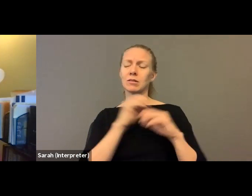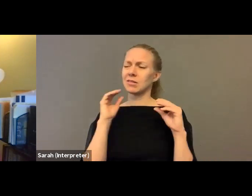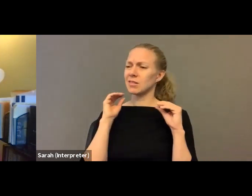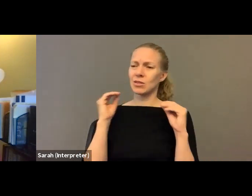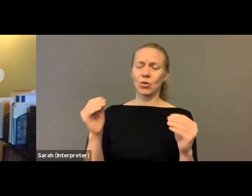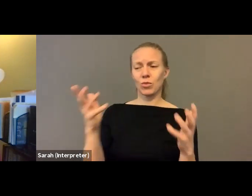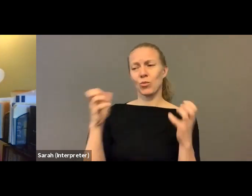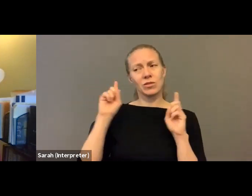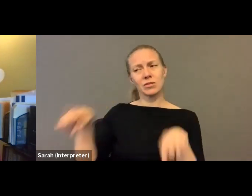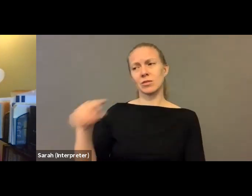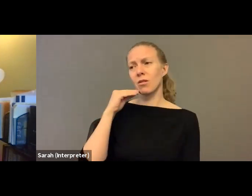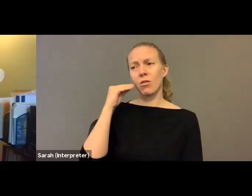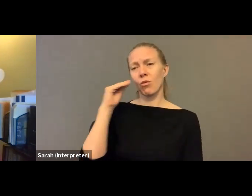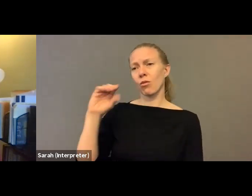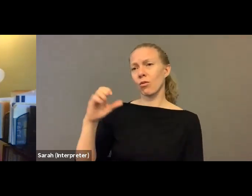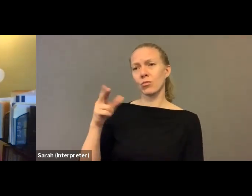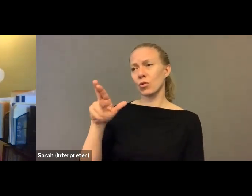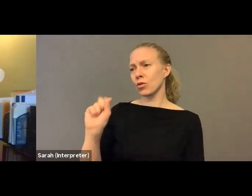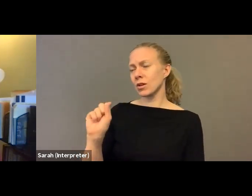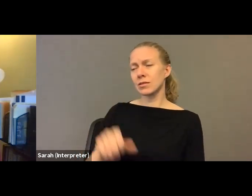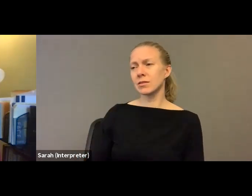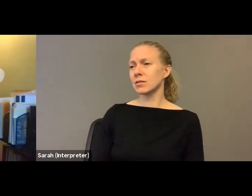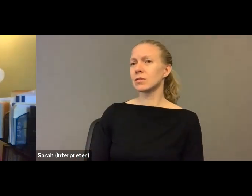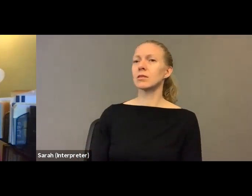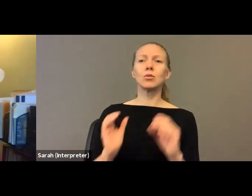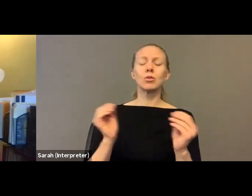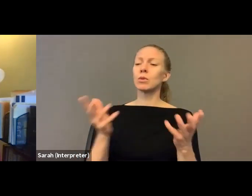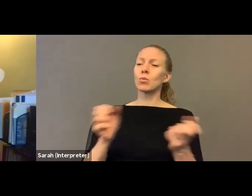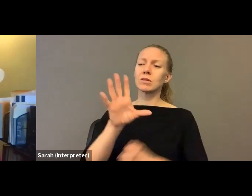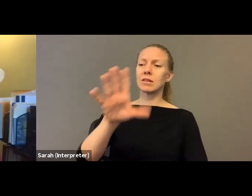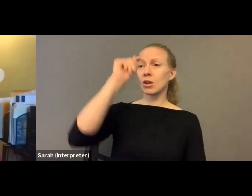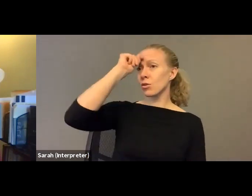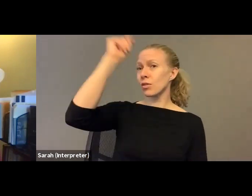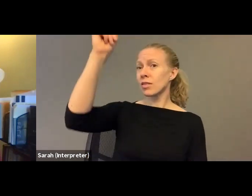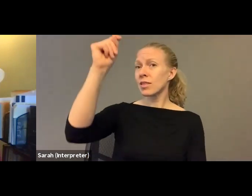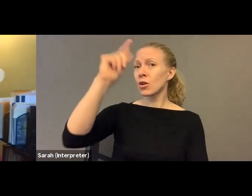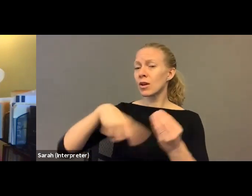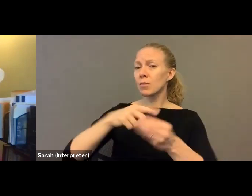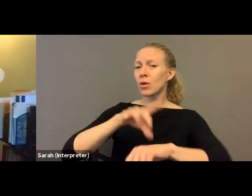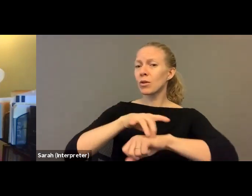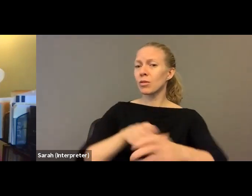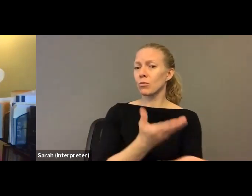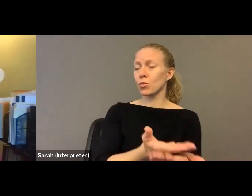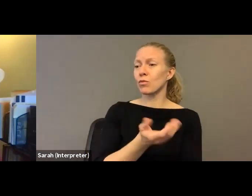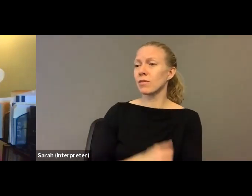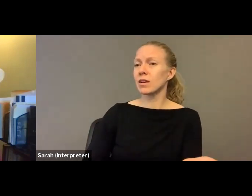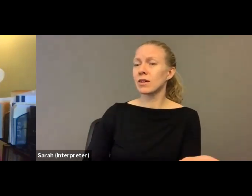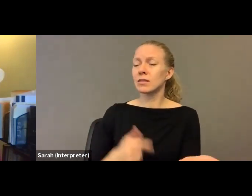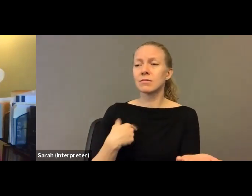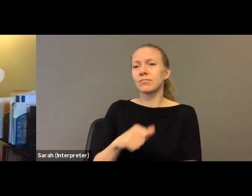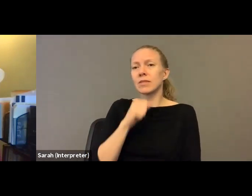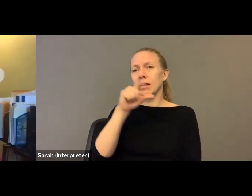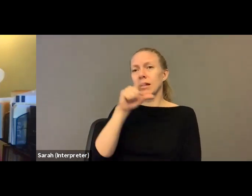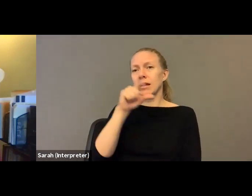Chris. Nobody wants their theory of the earth proven. Because I did not believe in